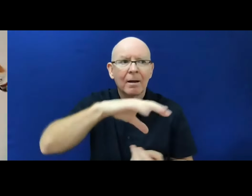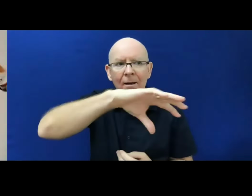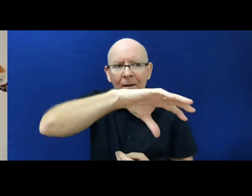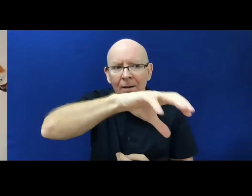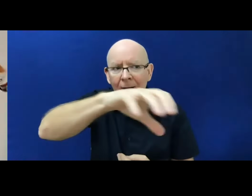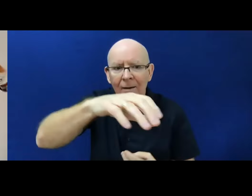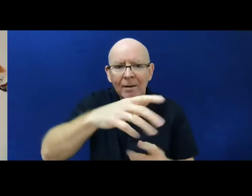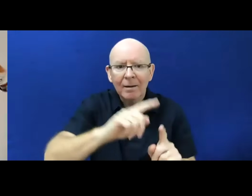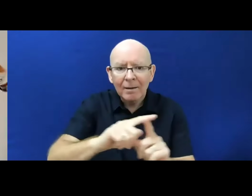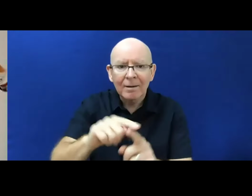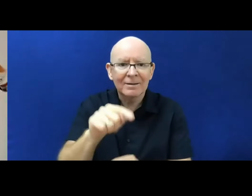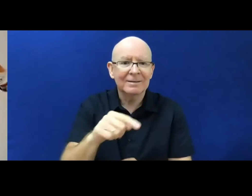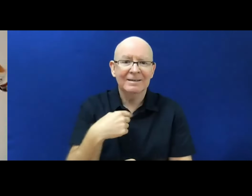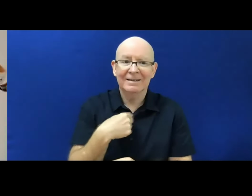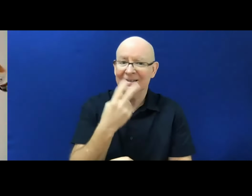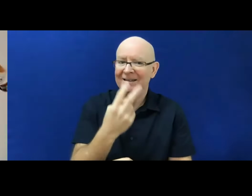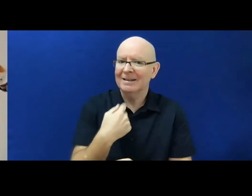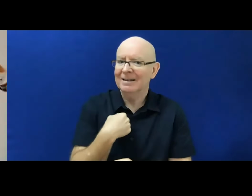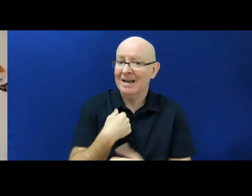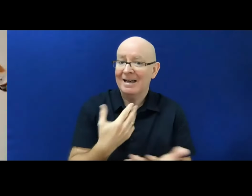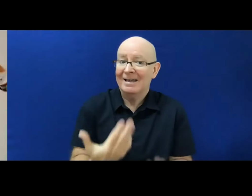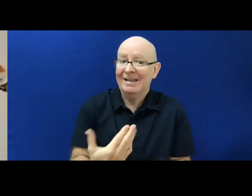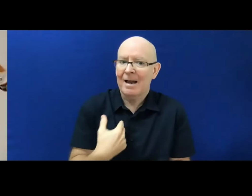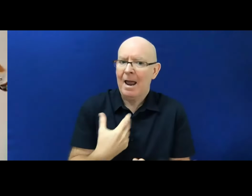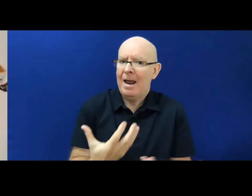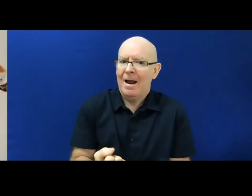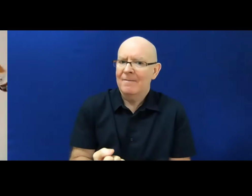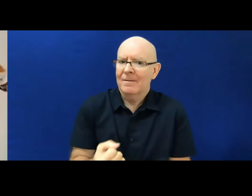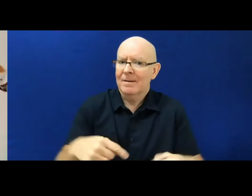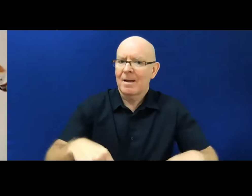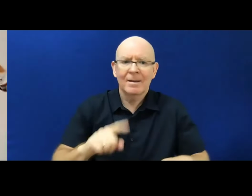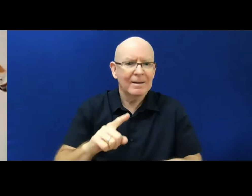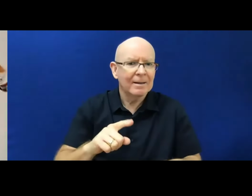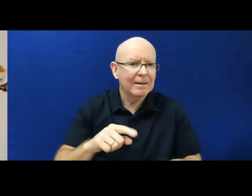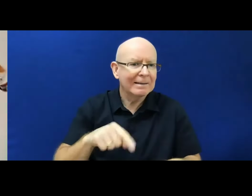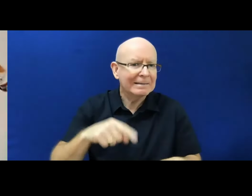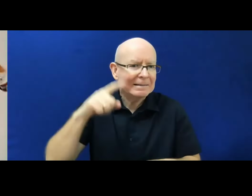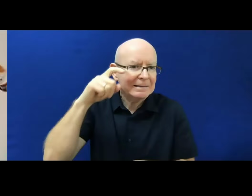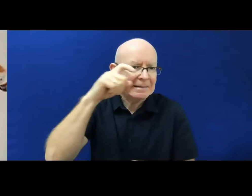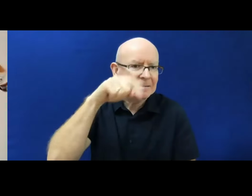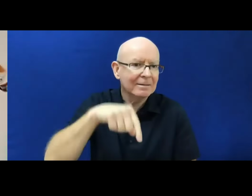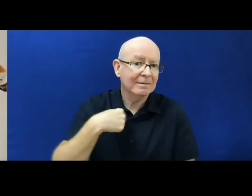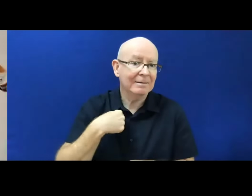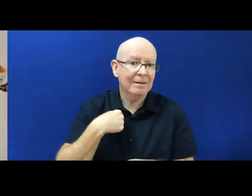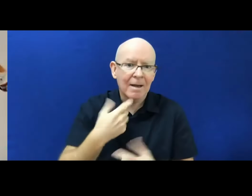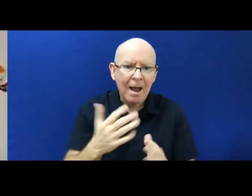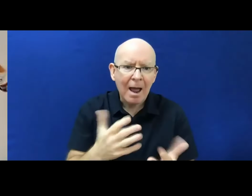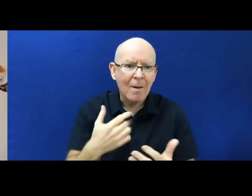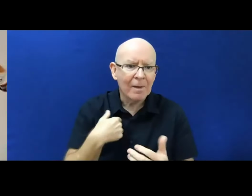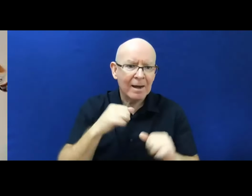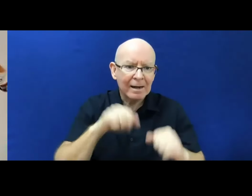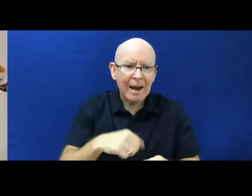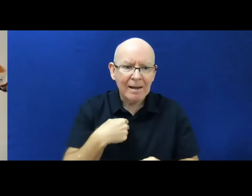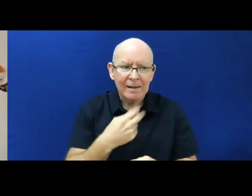in link with what Ms. De Vandes said, is that we also need qualitative information